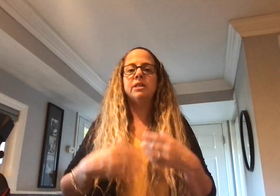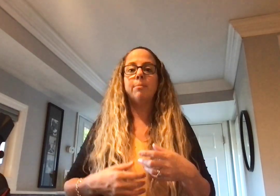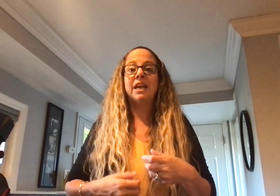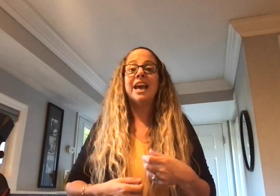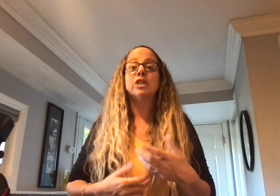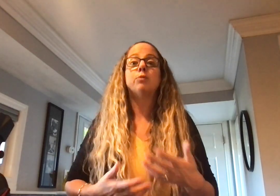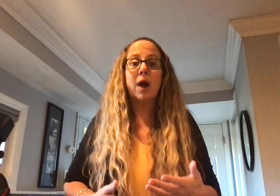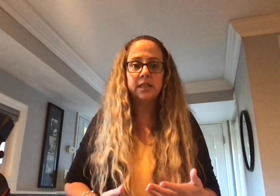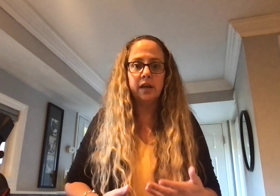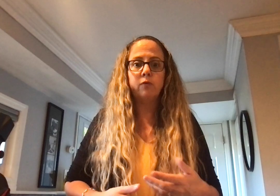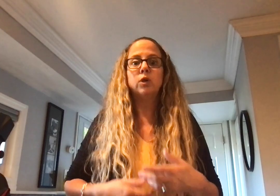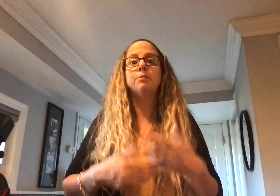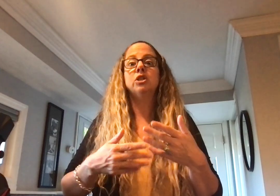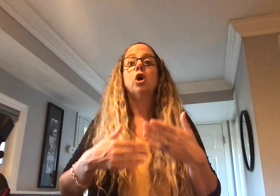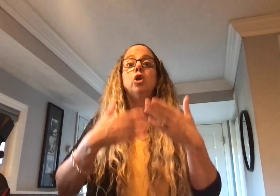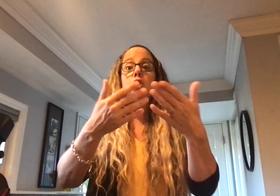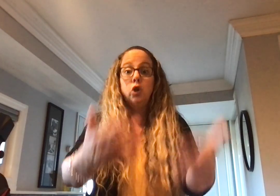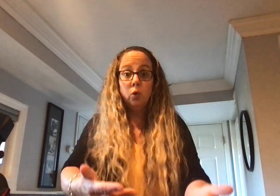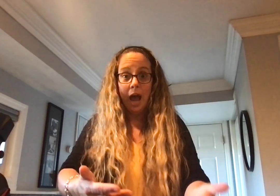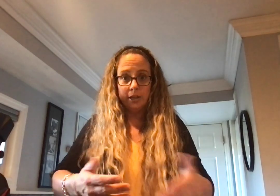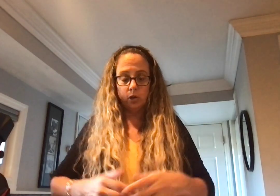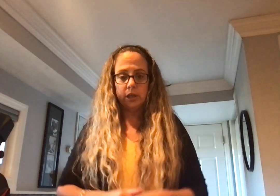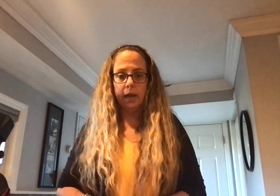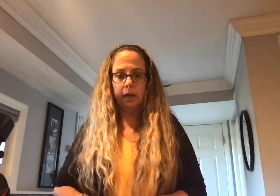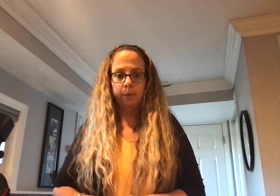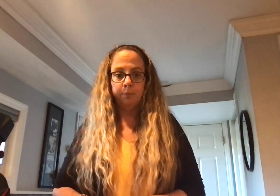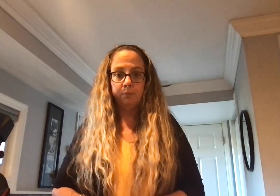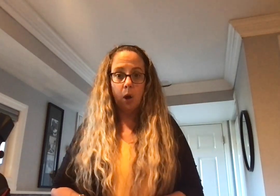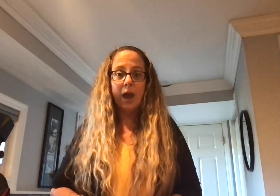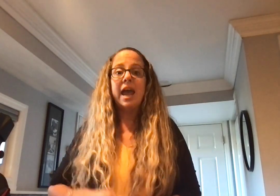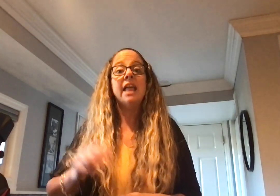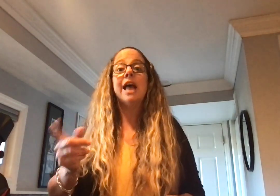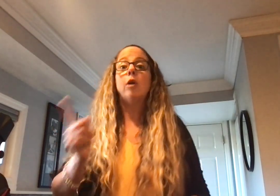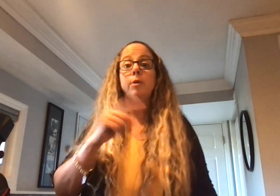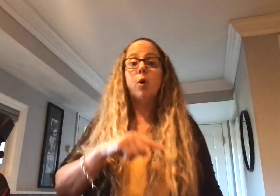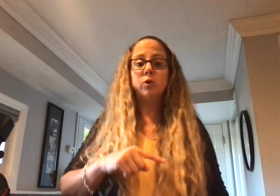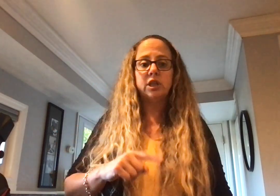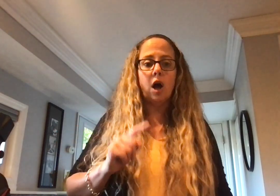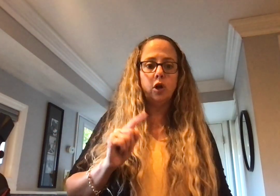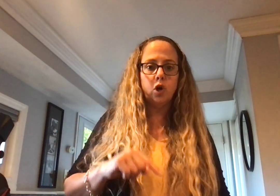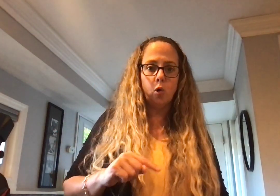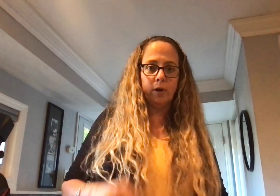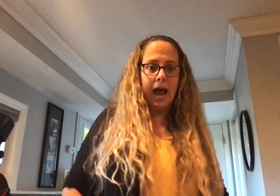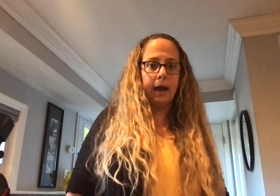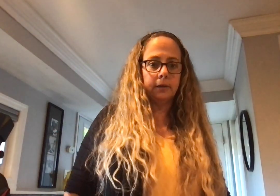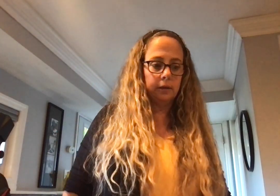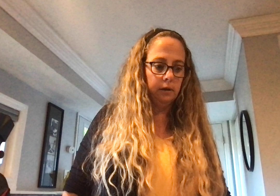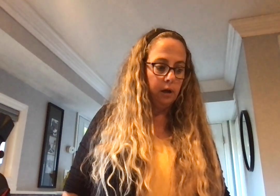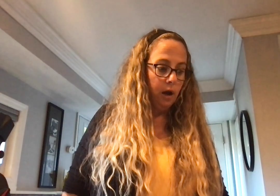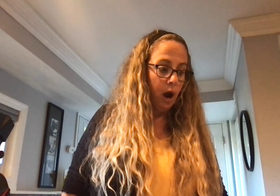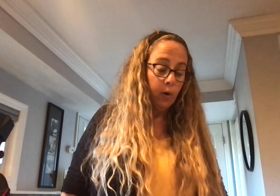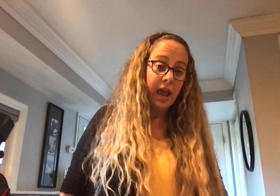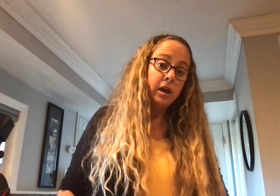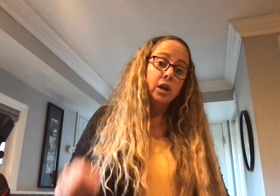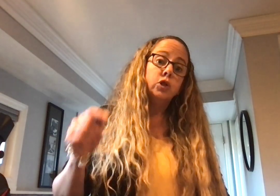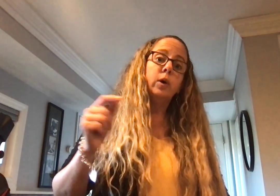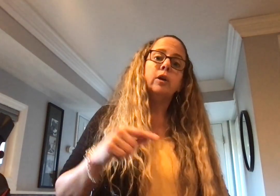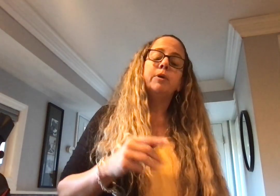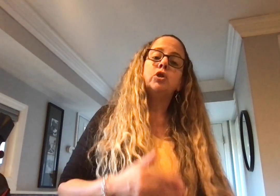something expressive, which means you guys are signing. Okay, and that'll be posted on Go React. Okay, so it'll be due